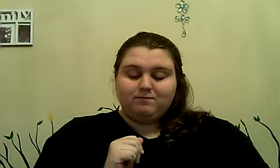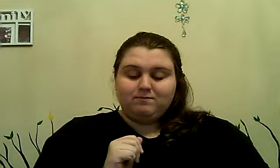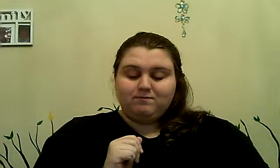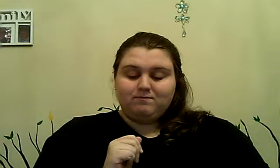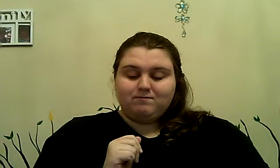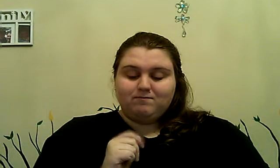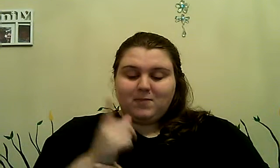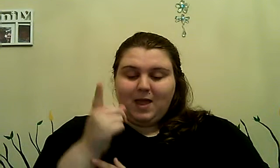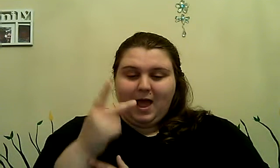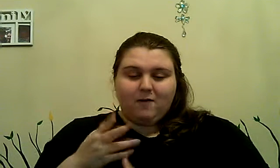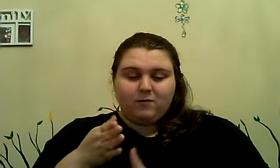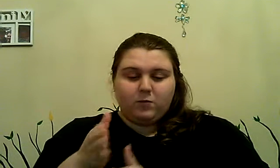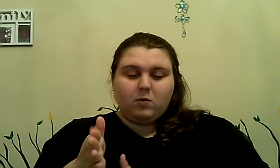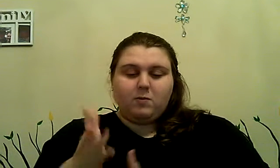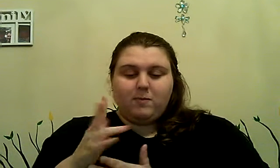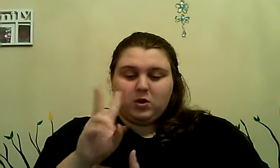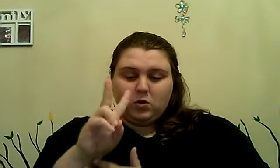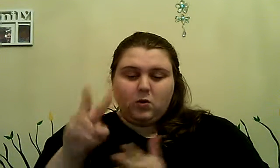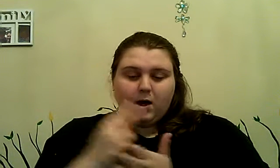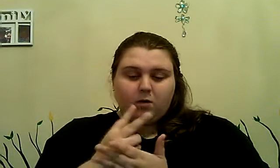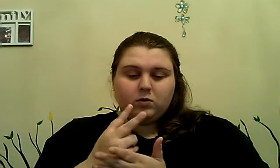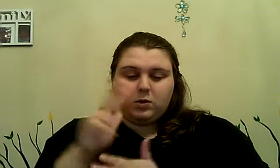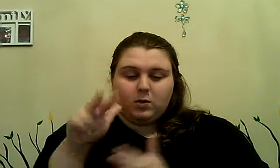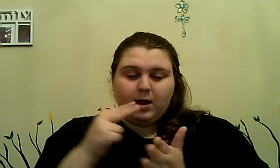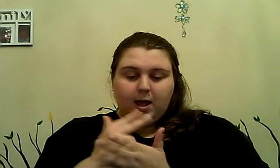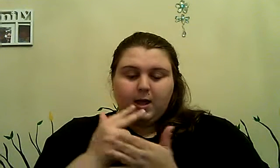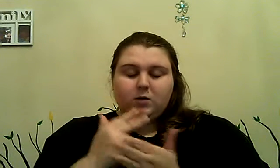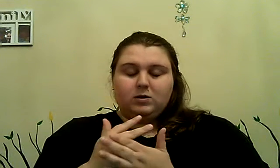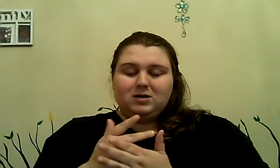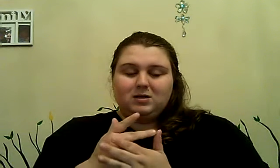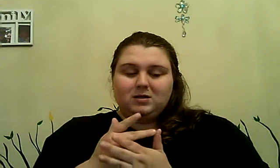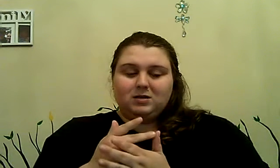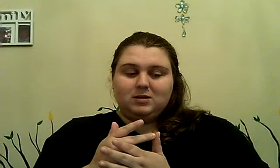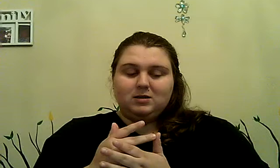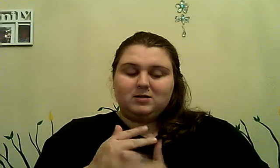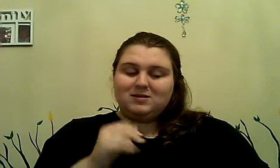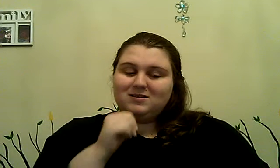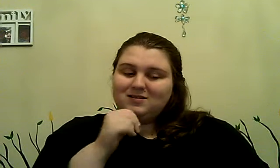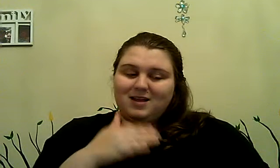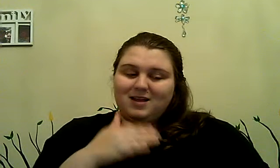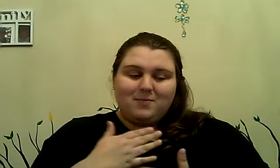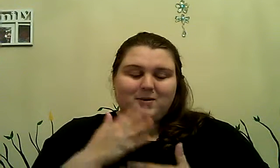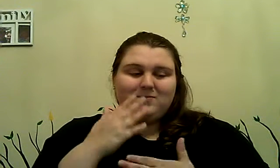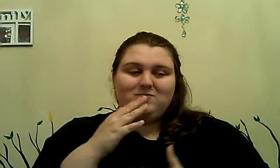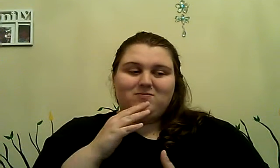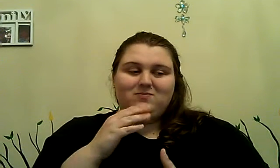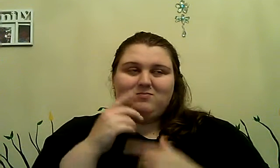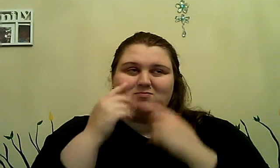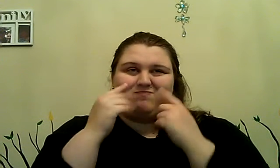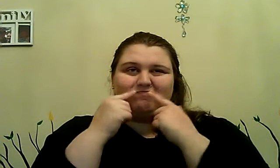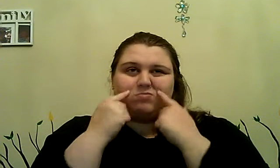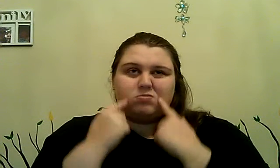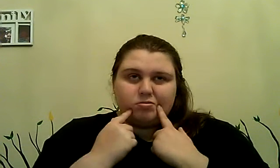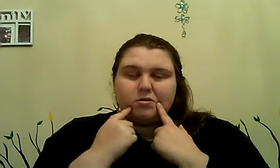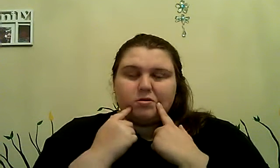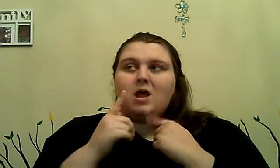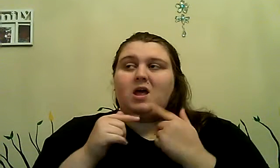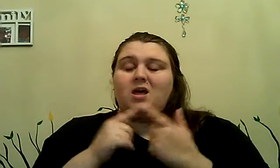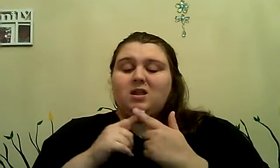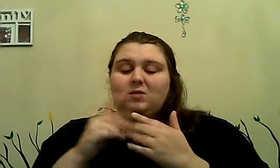And as we neared the end, the tears started to flow a little bit. And when I'd come